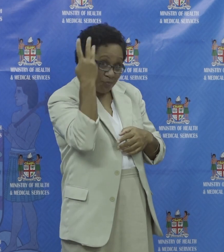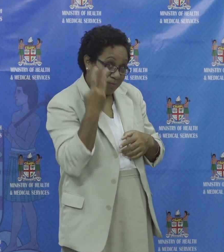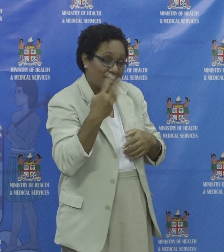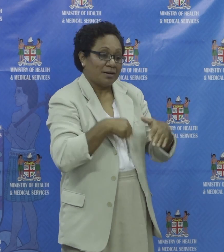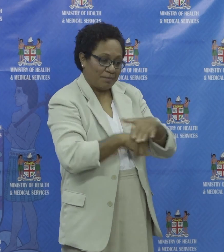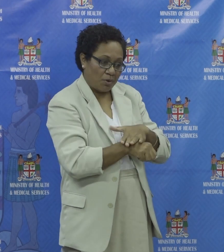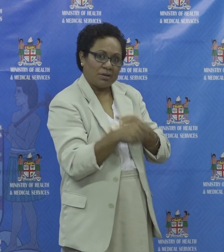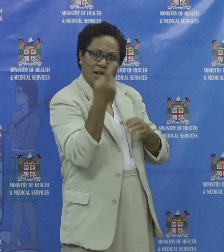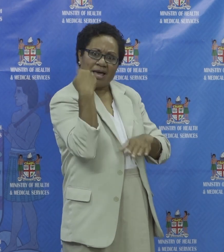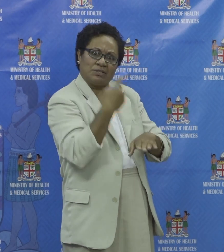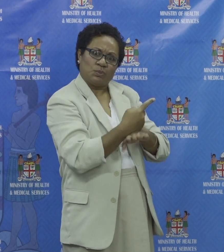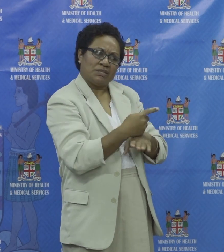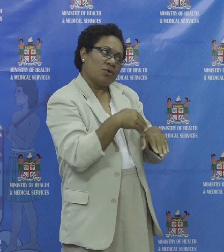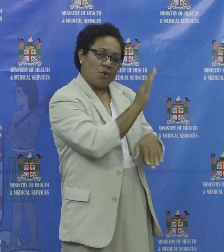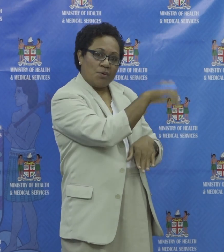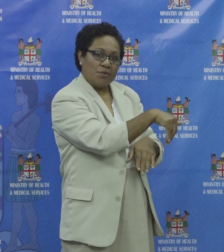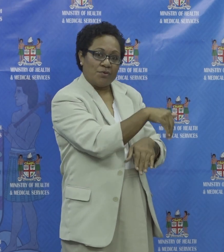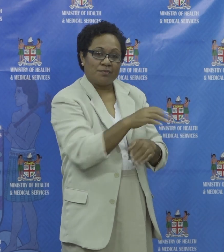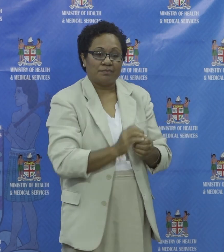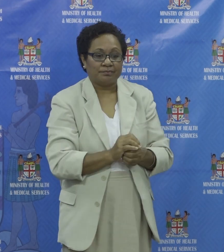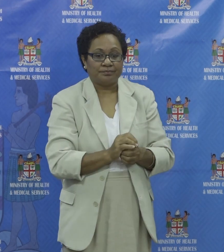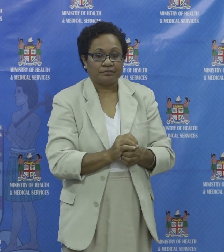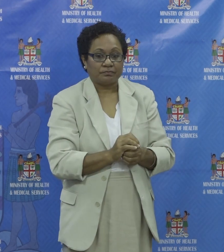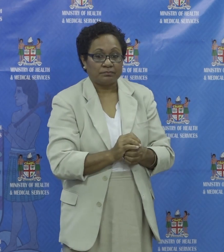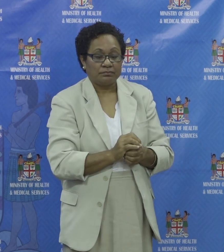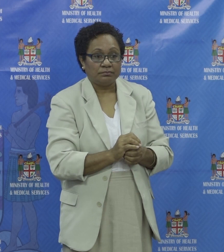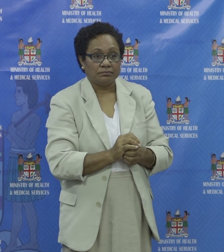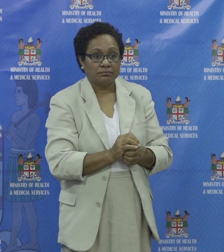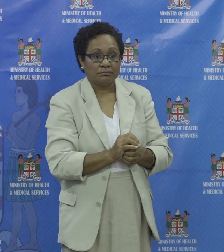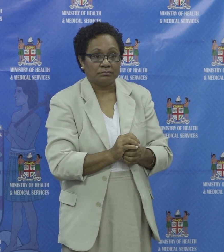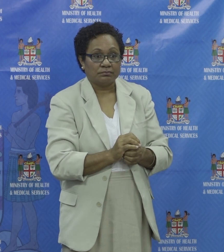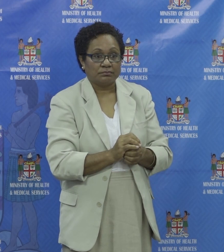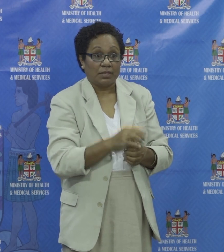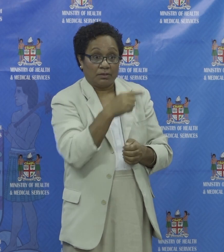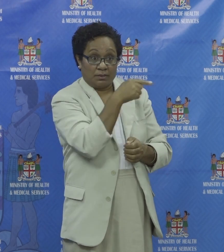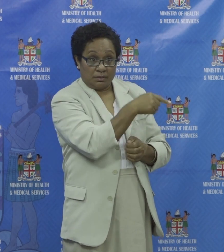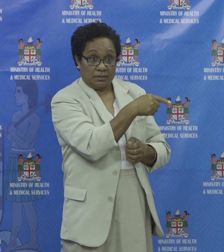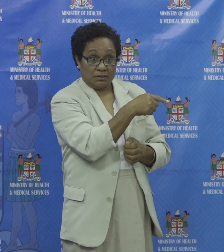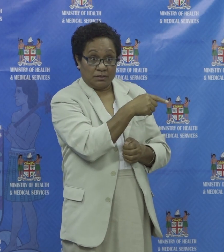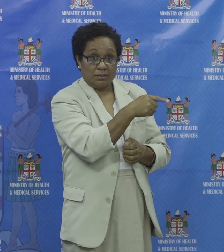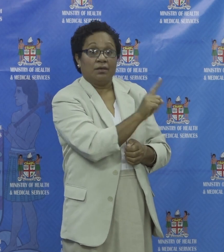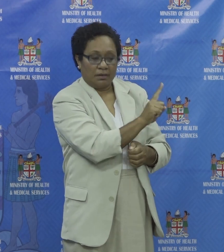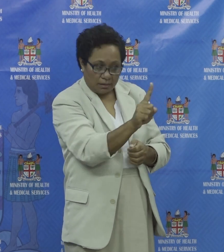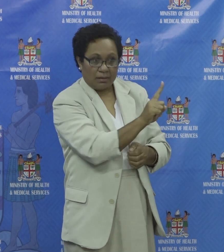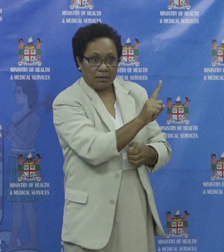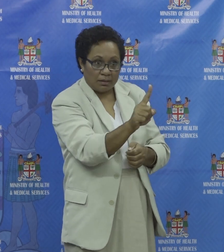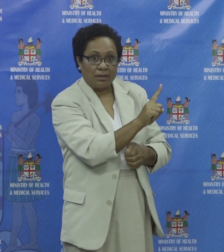Furthermore, another previously announced positive case had spent significant time as a visitor in the hospital just prior to being positive.